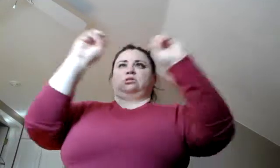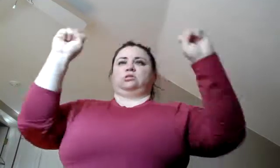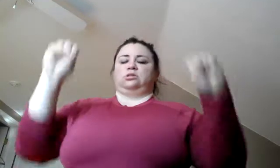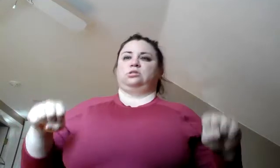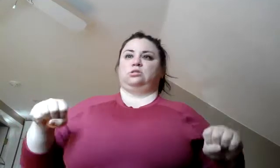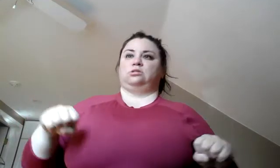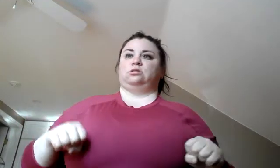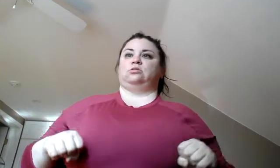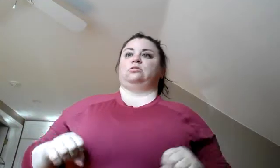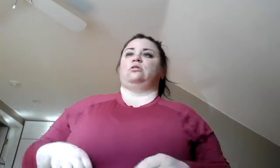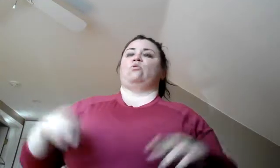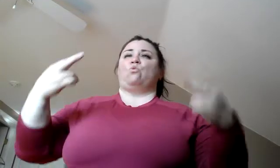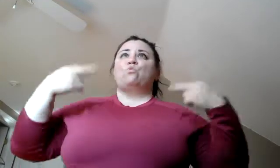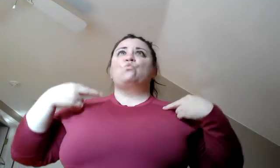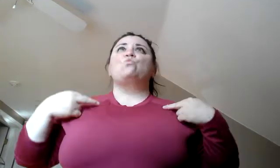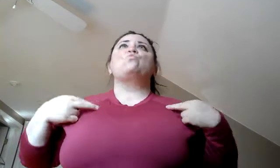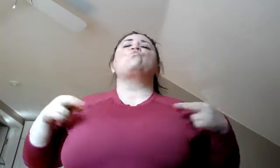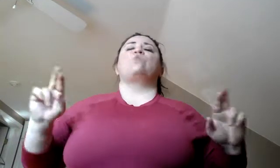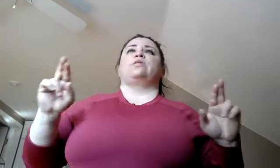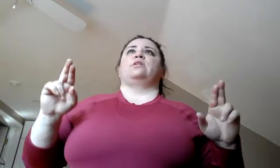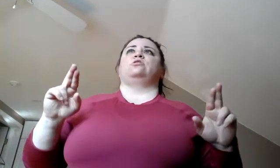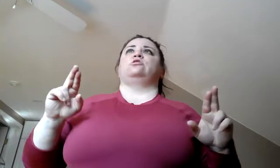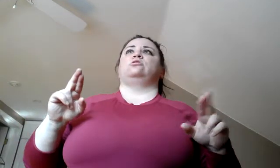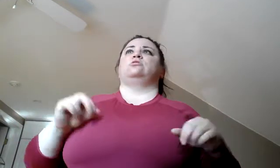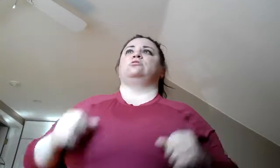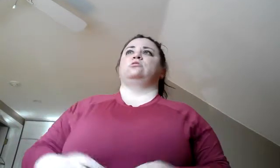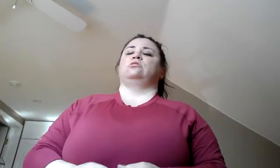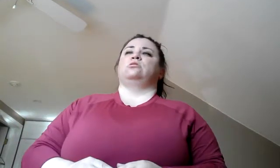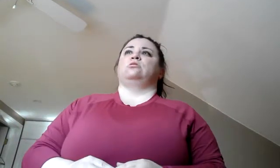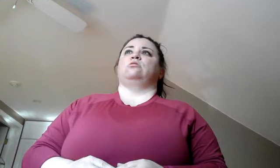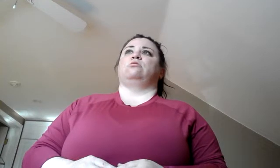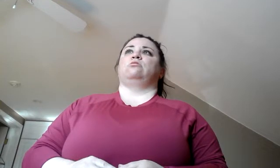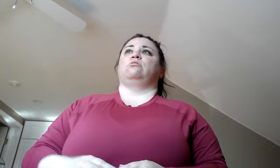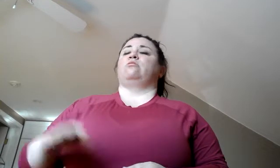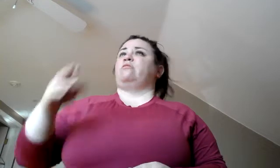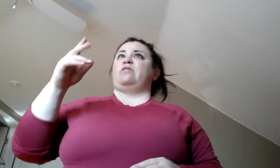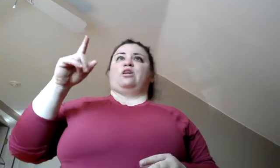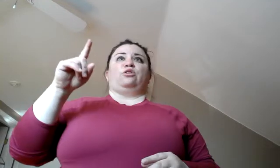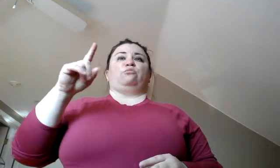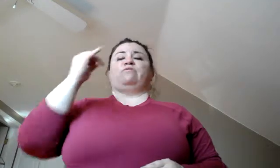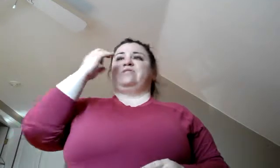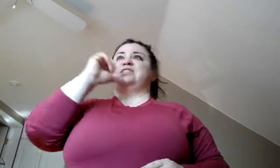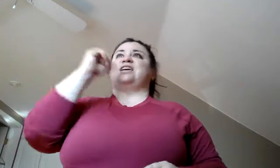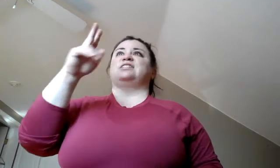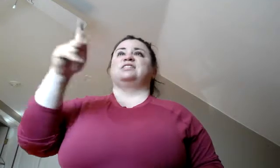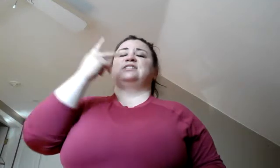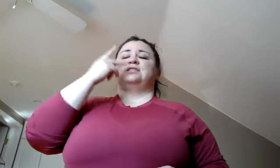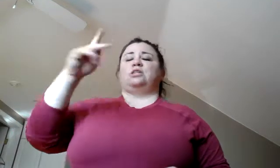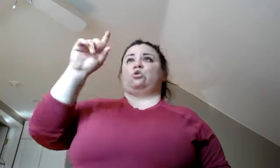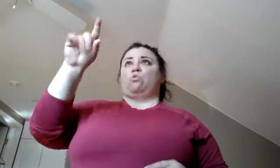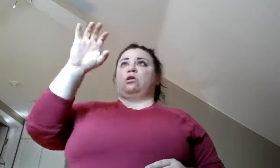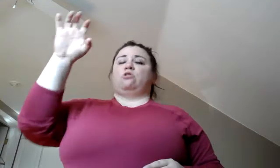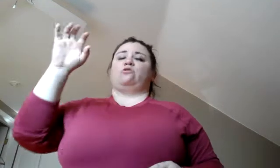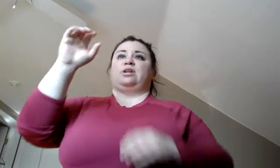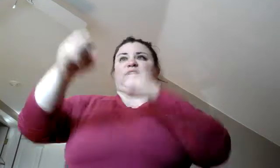totalitarianism and religious zealotry, and we haven't seen that in hundreds and hundreds of years in terms of controlling countries. But